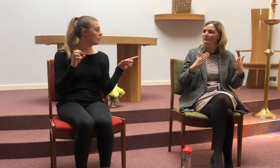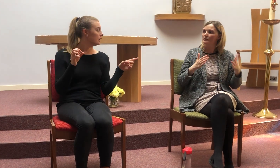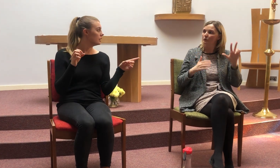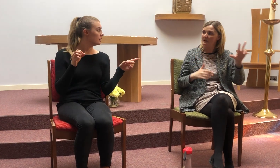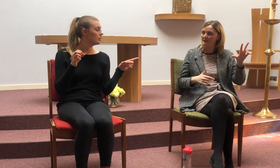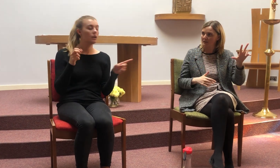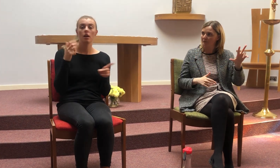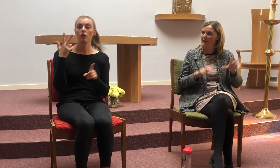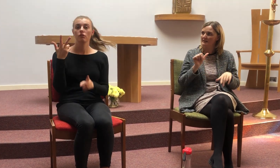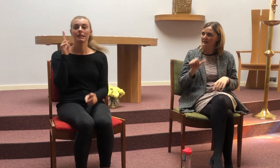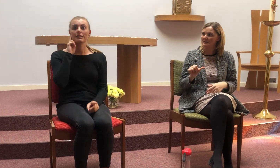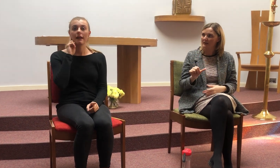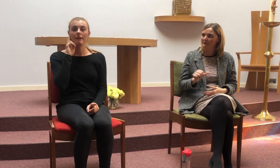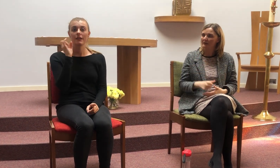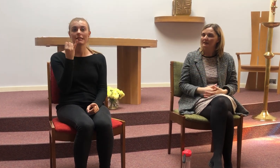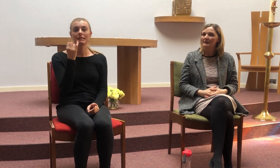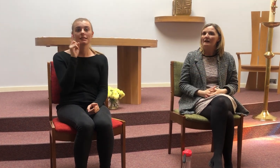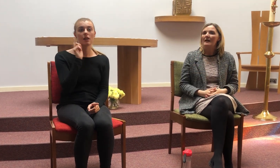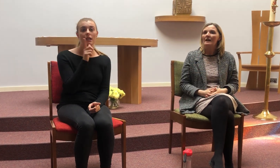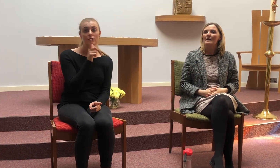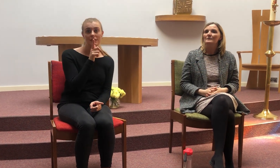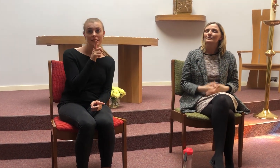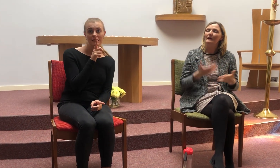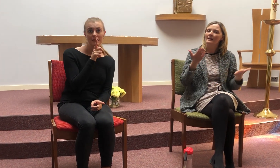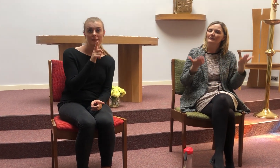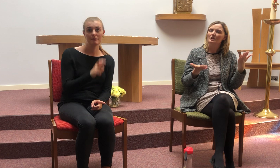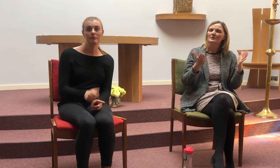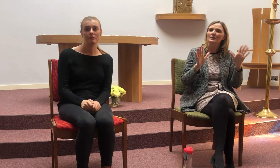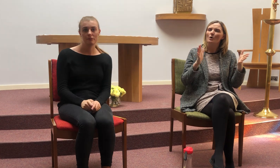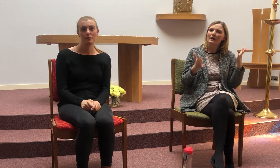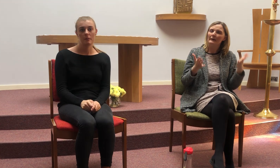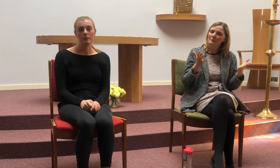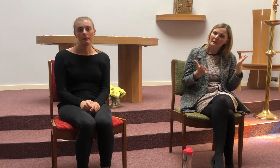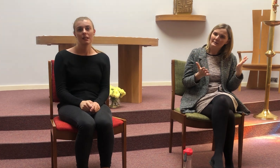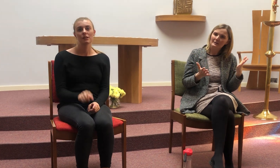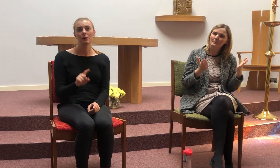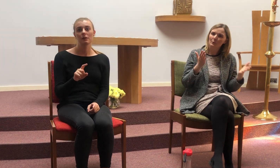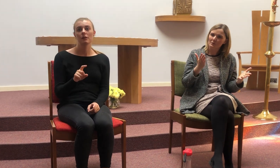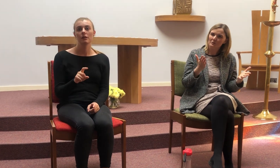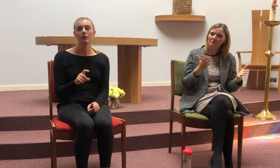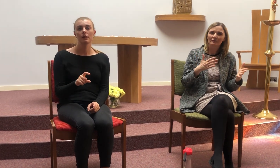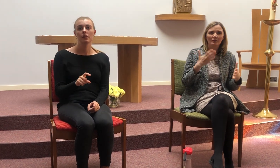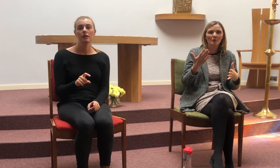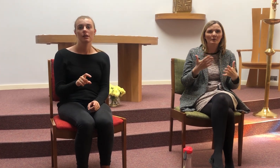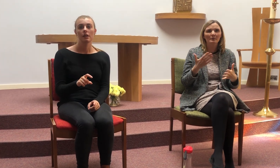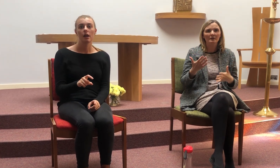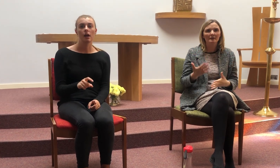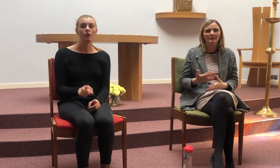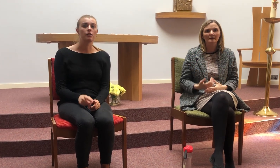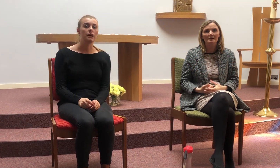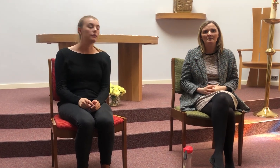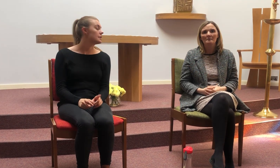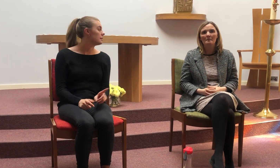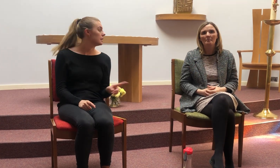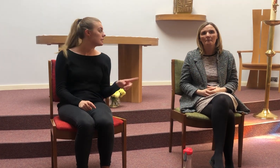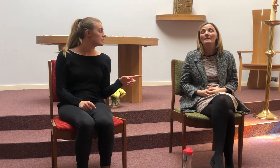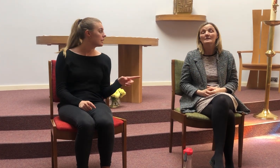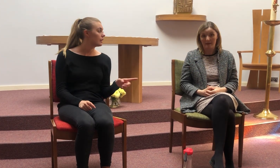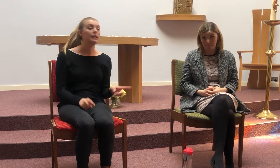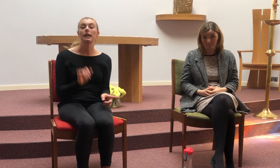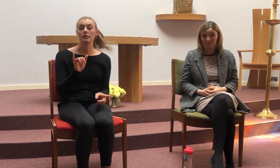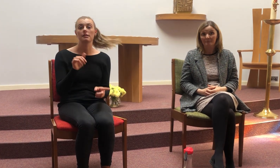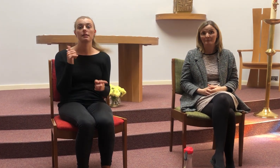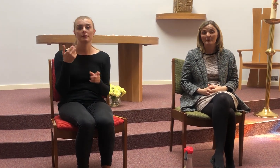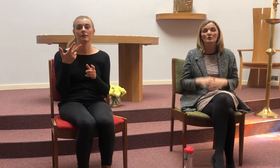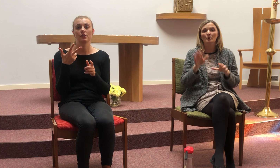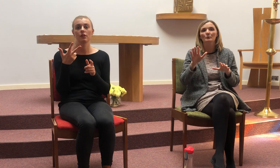So 3 are deaf and 6 are hearing. So again, it's an okay balance, but we would like. Are 3 of the team leads